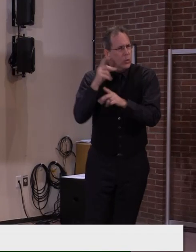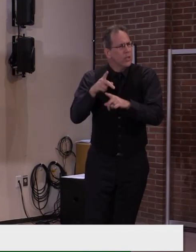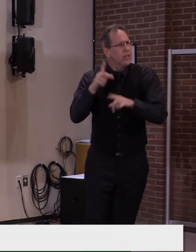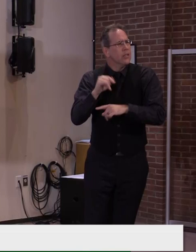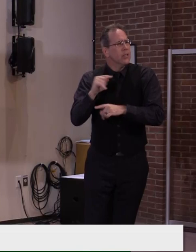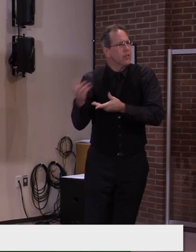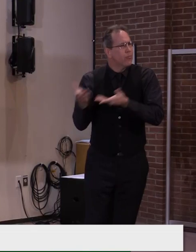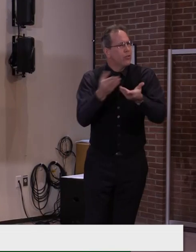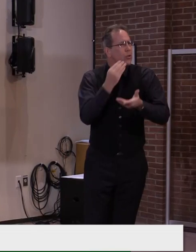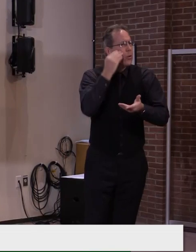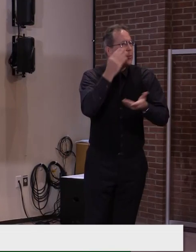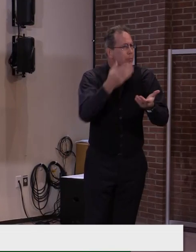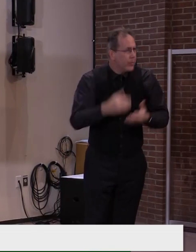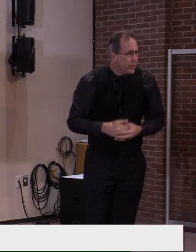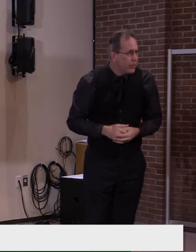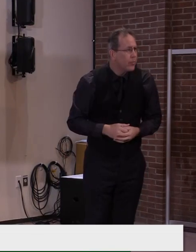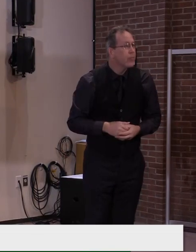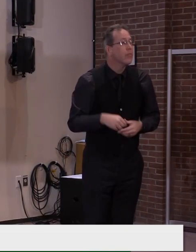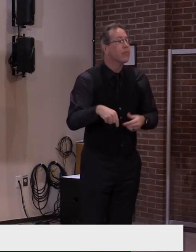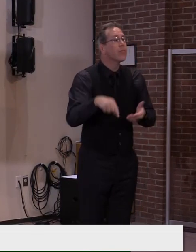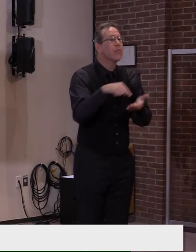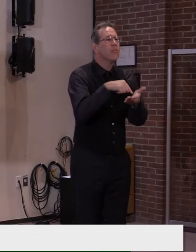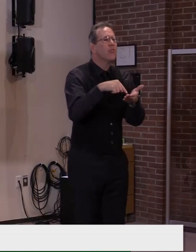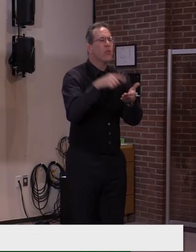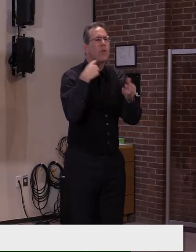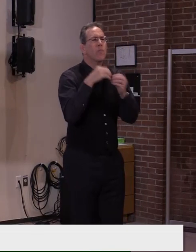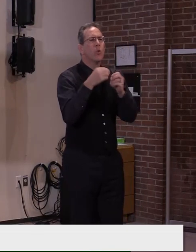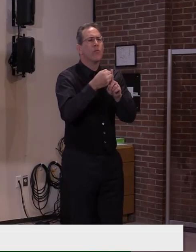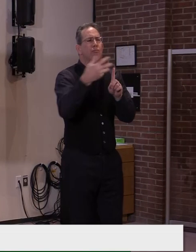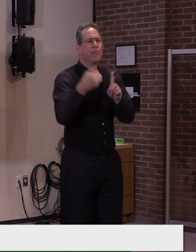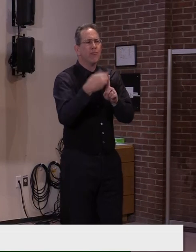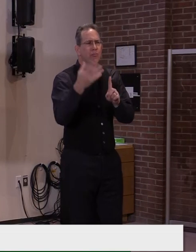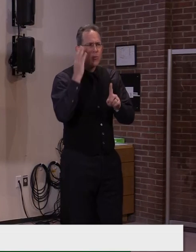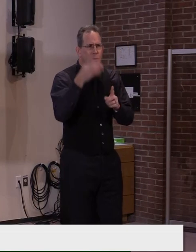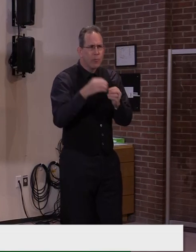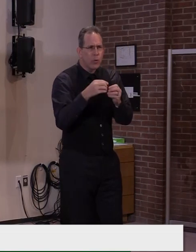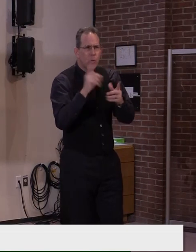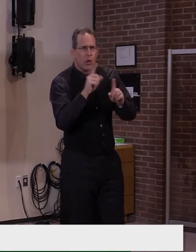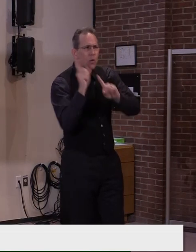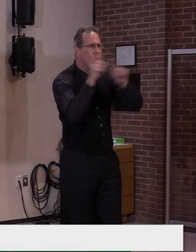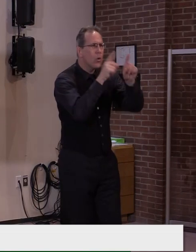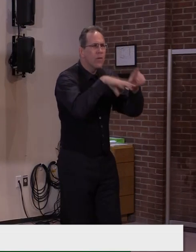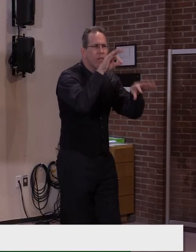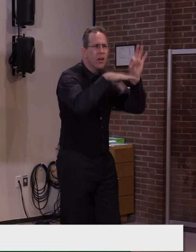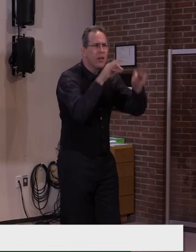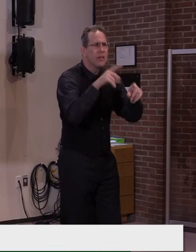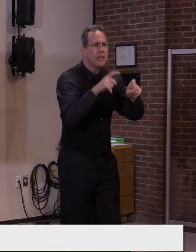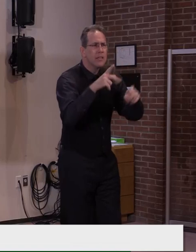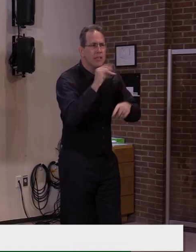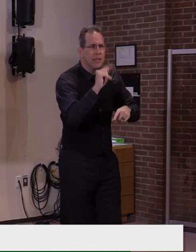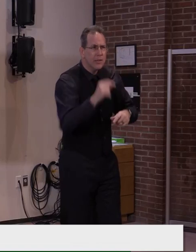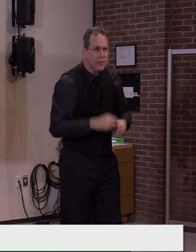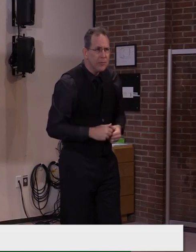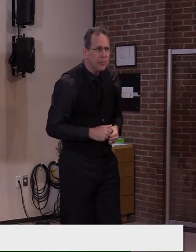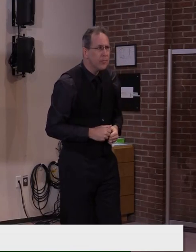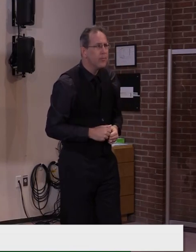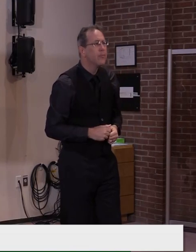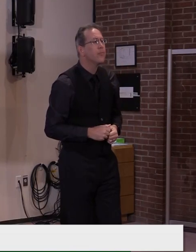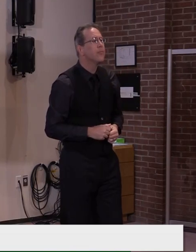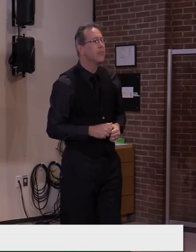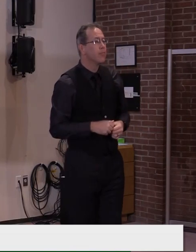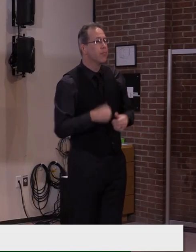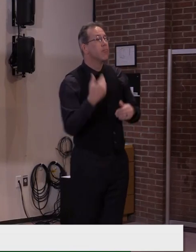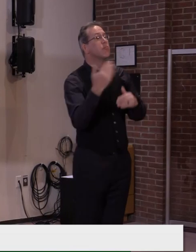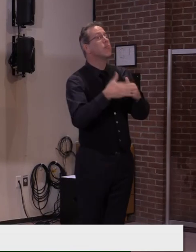week. Now turning to hospitals. So far, we're encouraged to see capacity in our hospitals remain steady, as